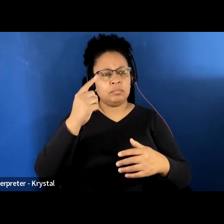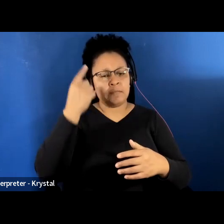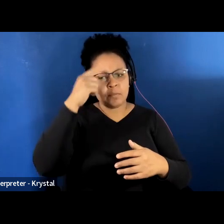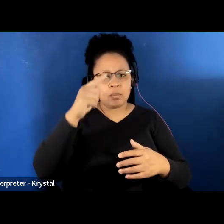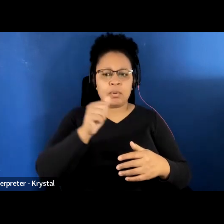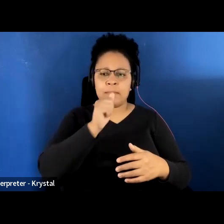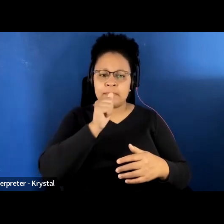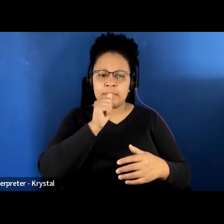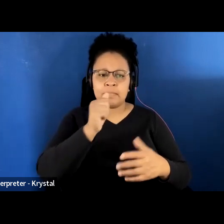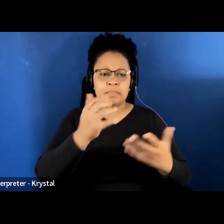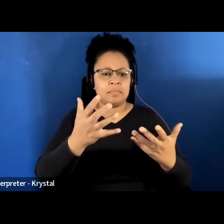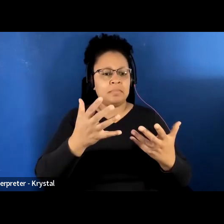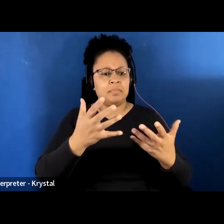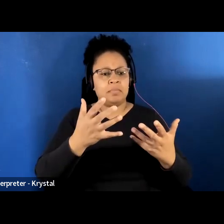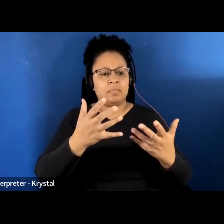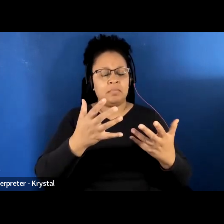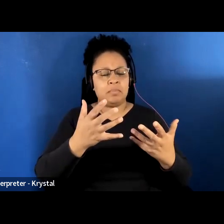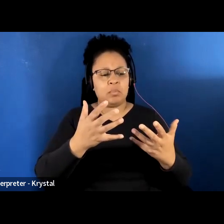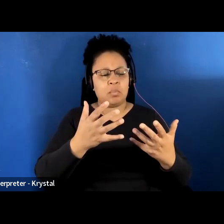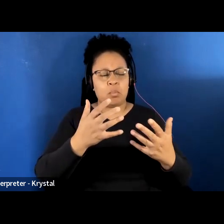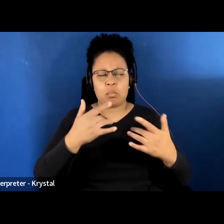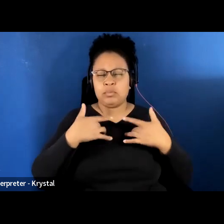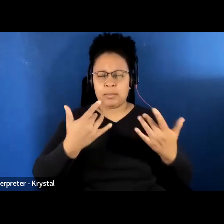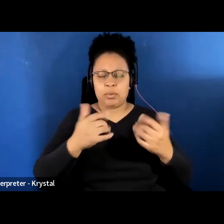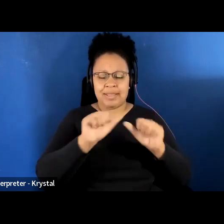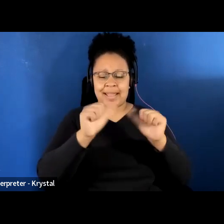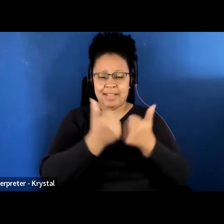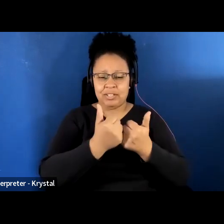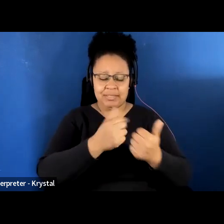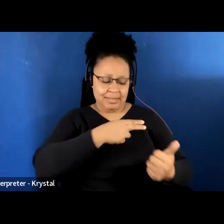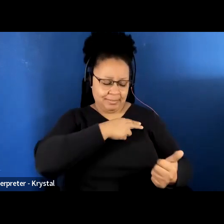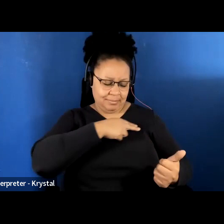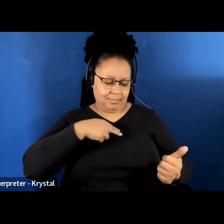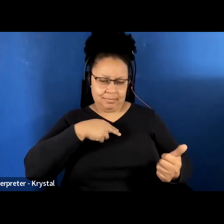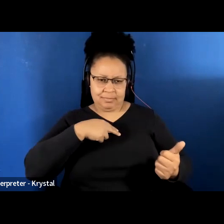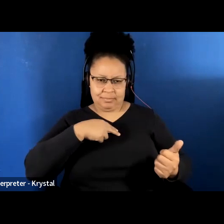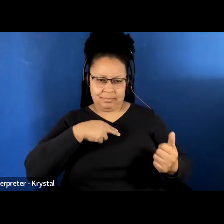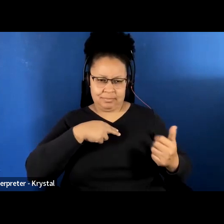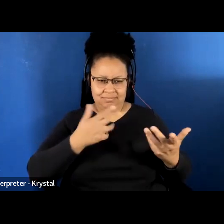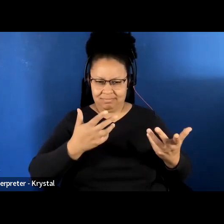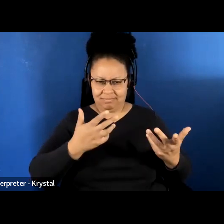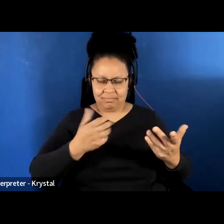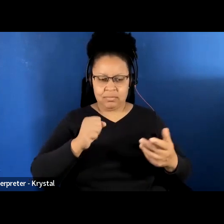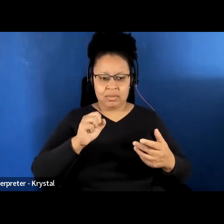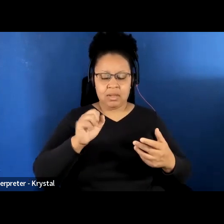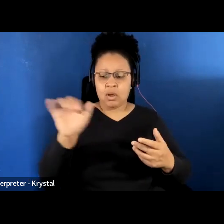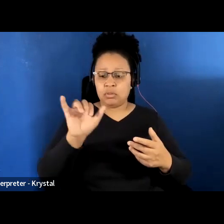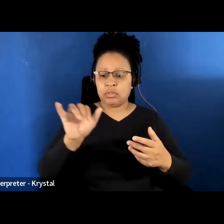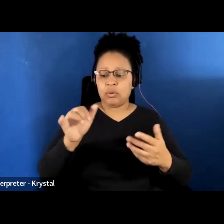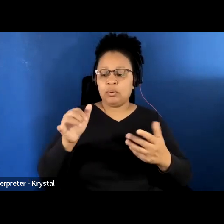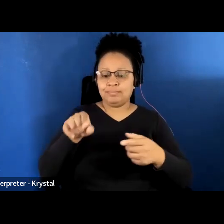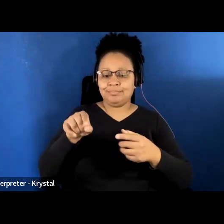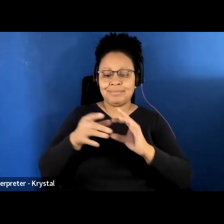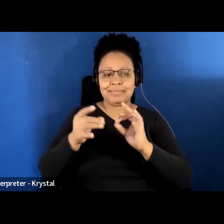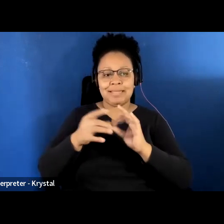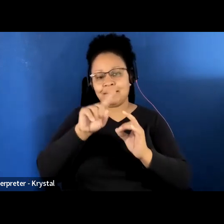wearing an agency logo shirt? And then they also said we don't do home visits